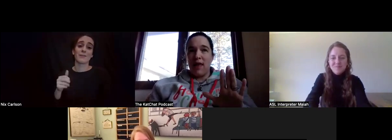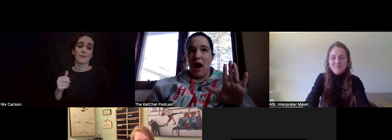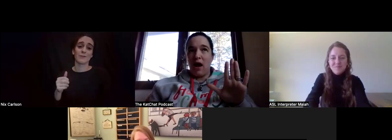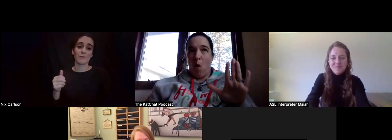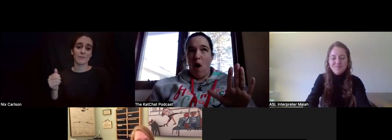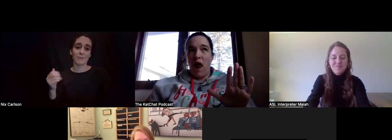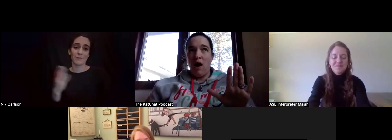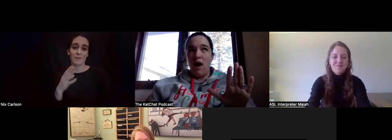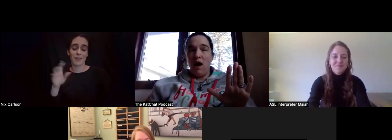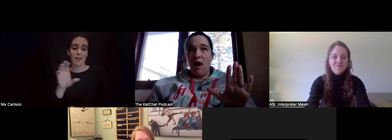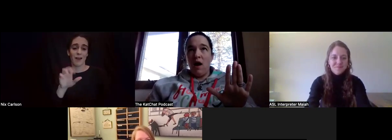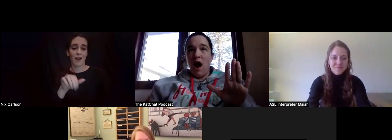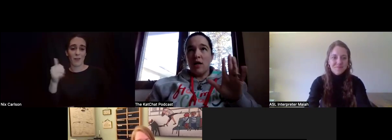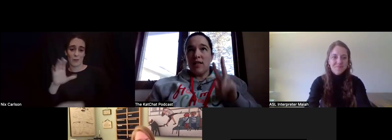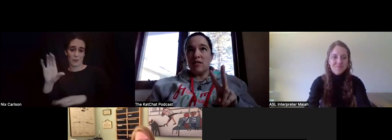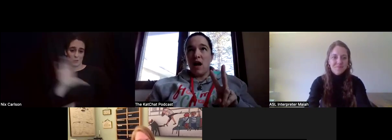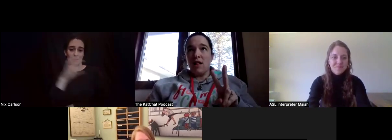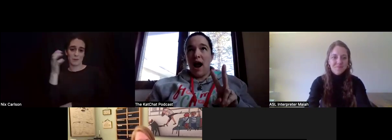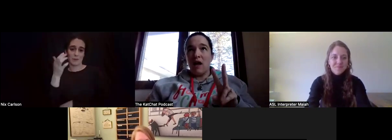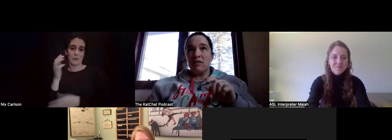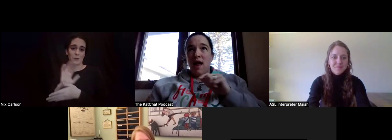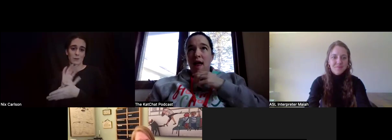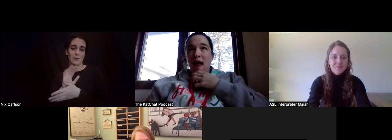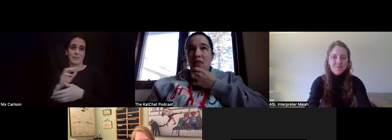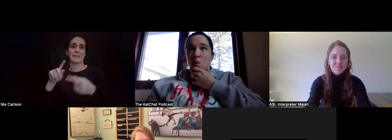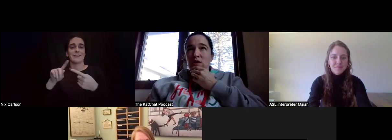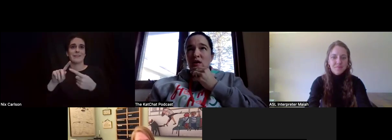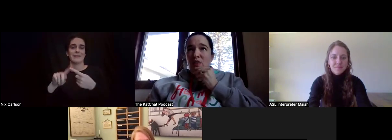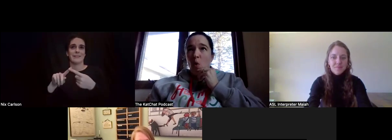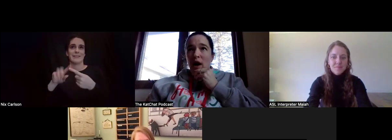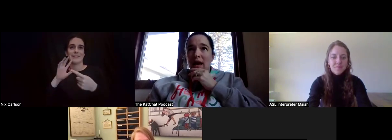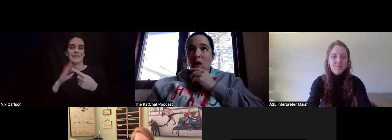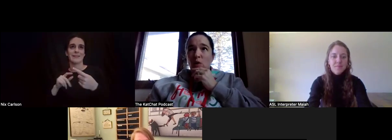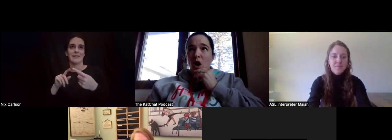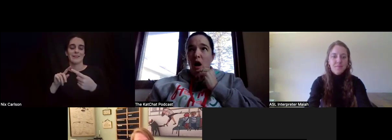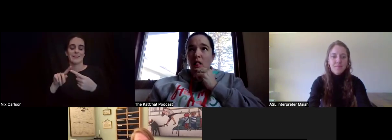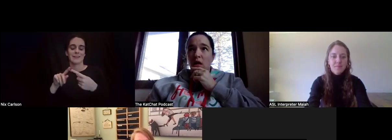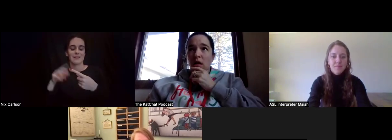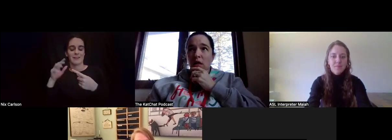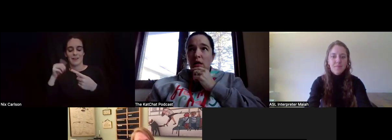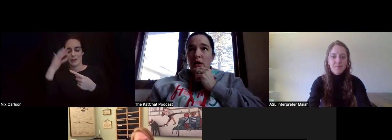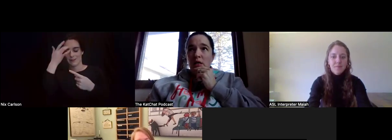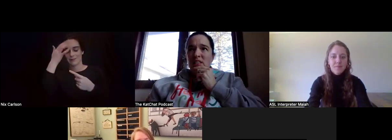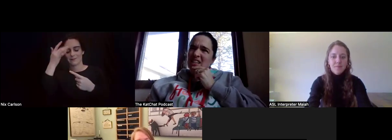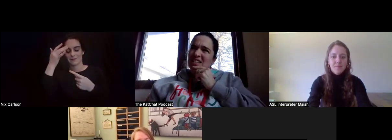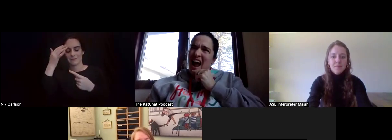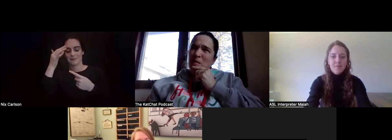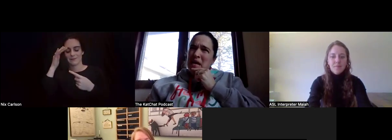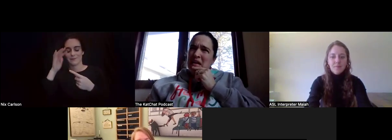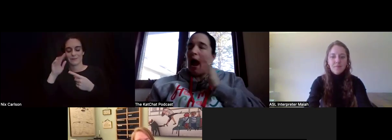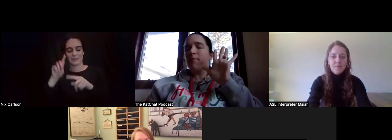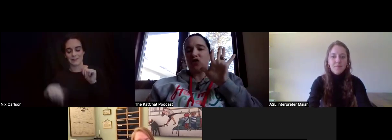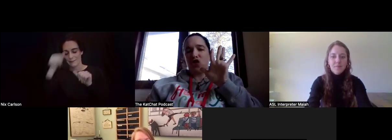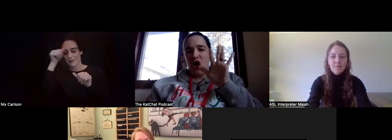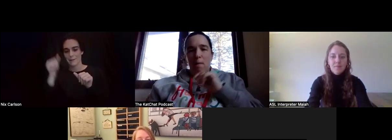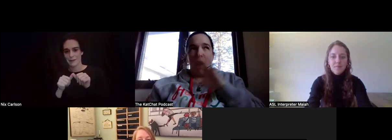the man and a boy, Santa Claus, and there was another one I can't recall. Santa tell